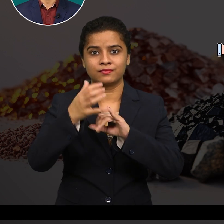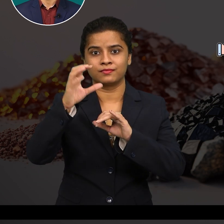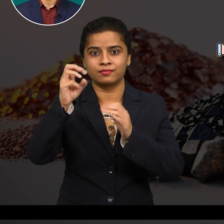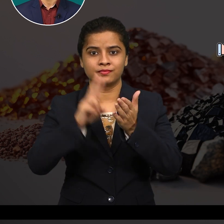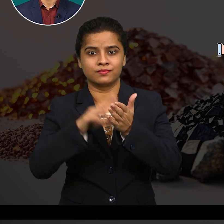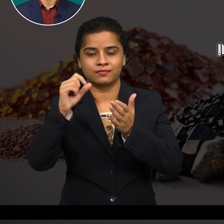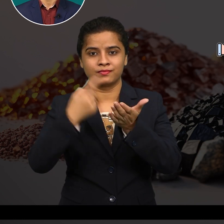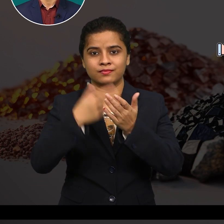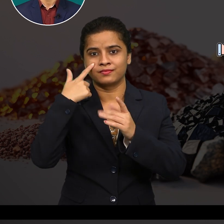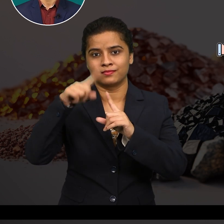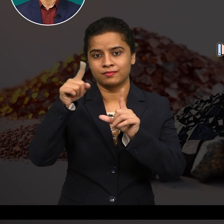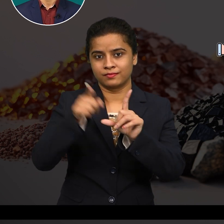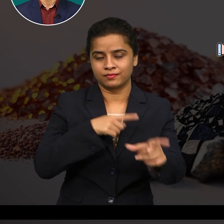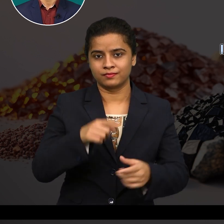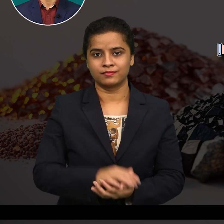sonority,